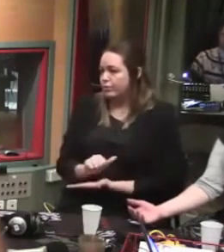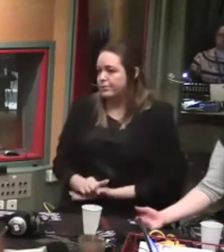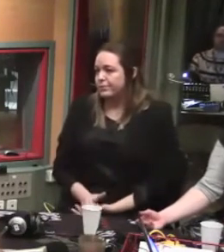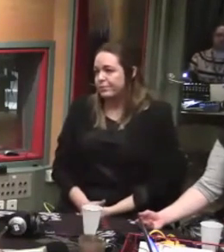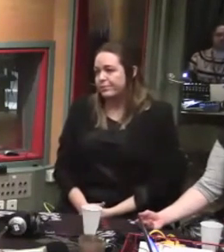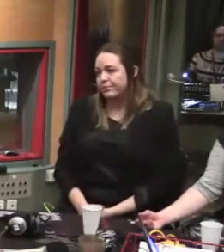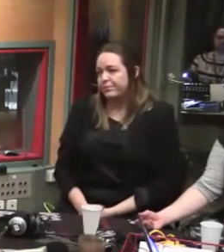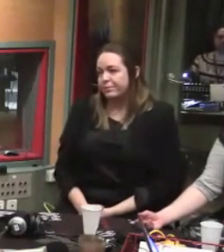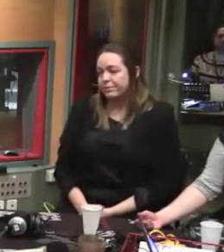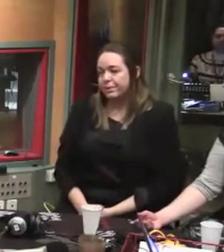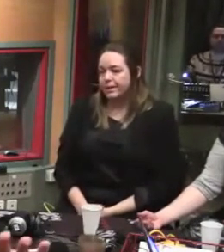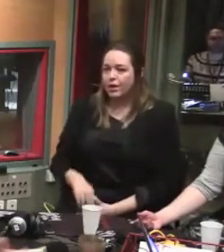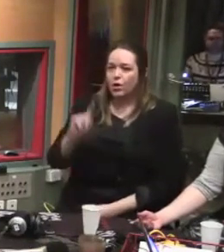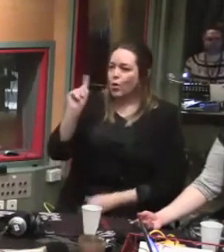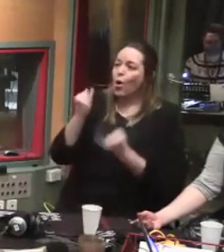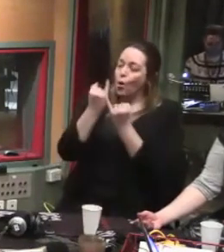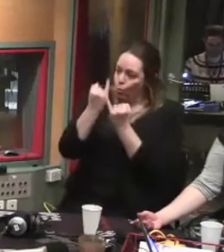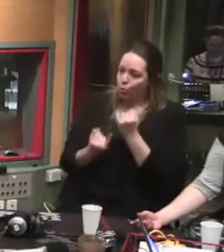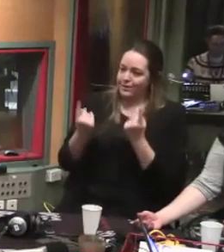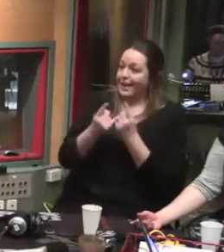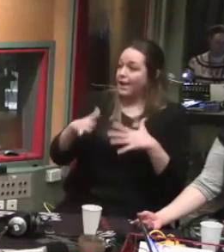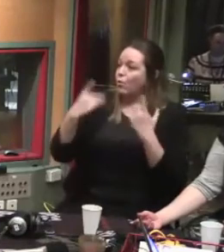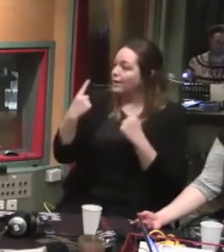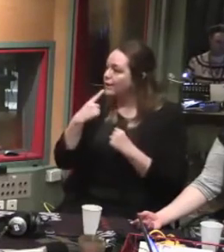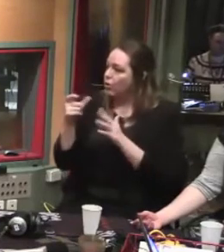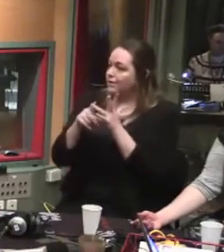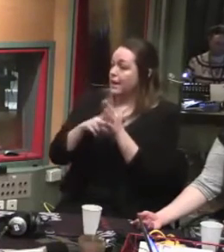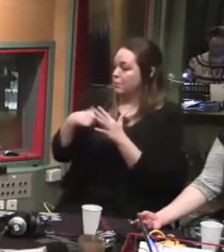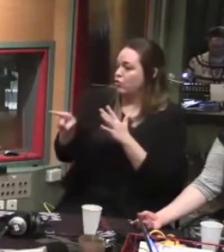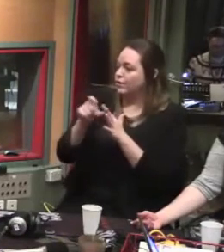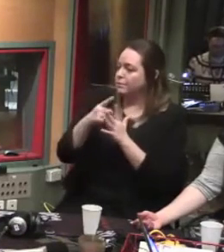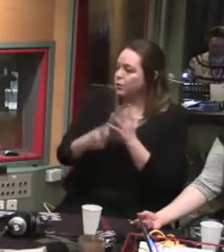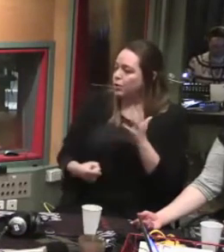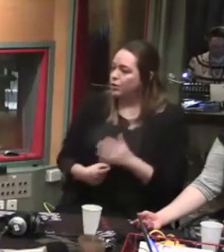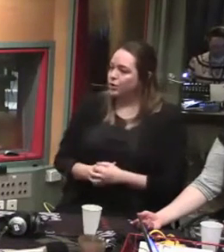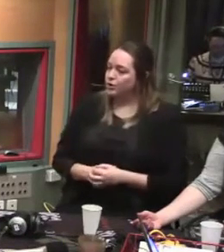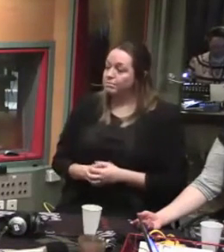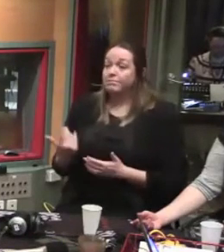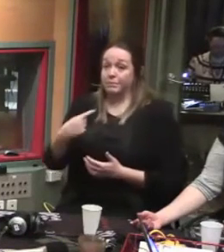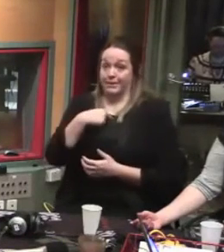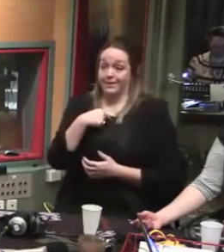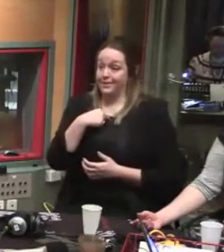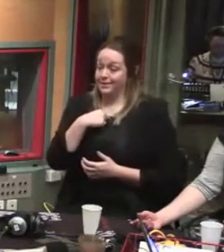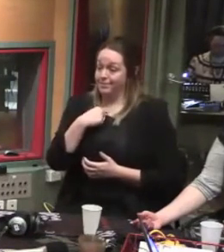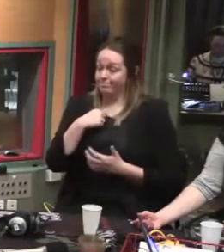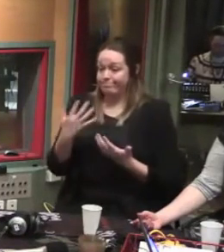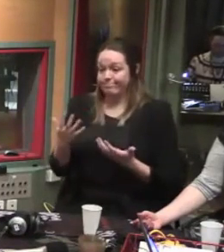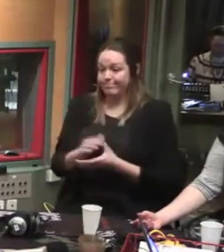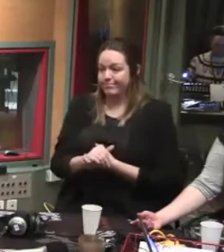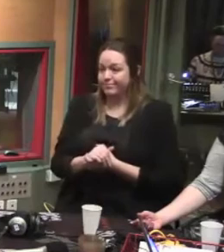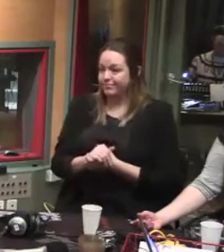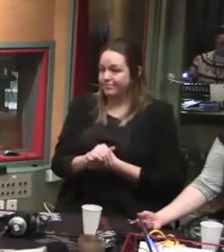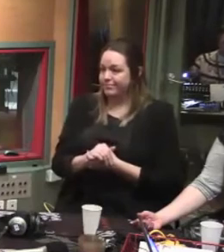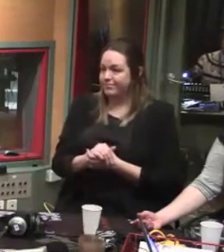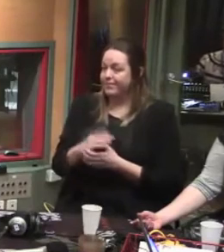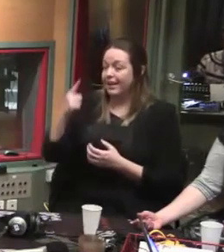What's the worst thing that anyone's ever done or said because of your disability? For me, it's it's just